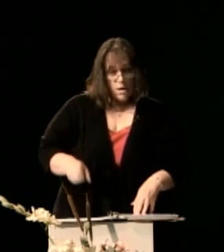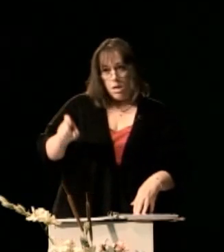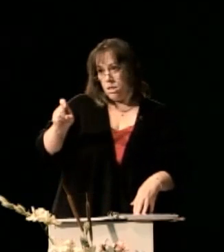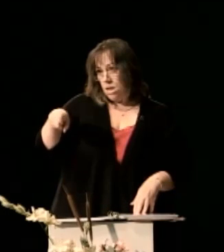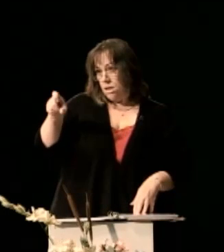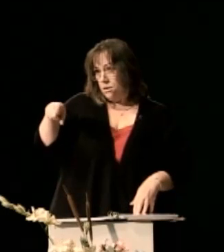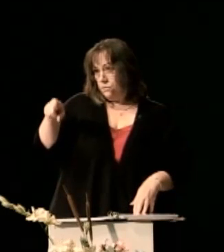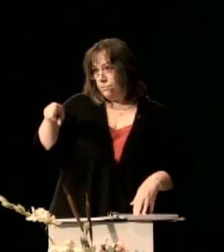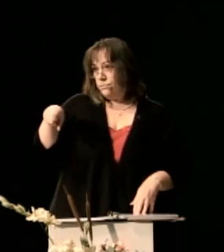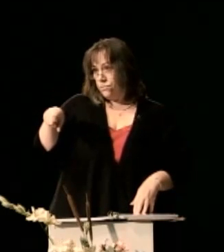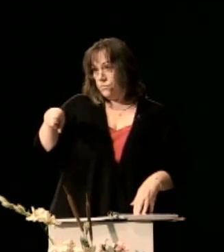Need.